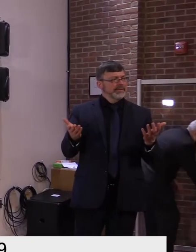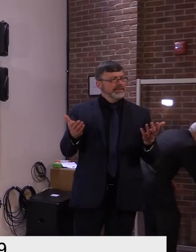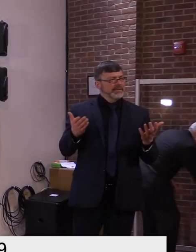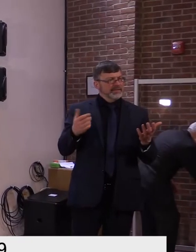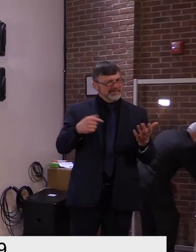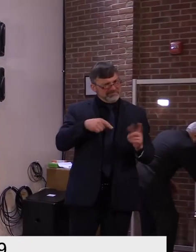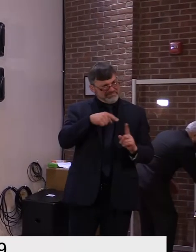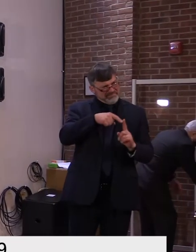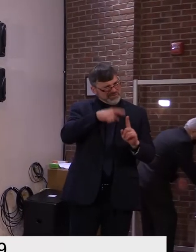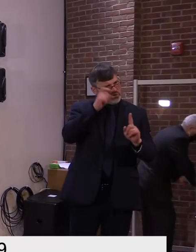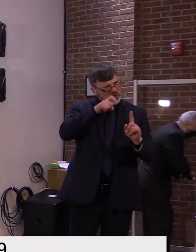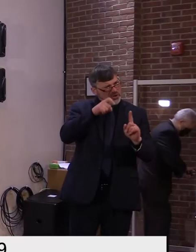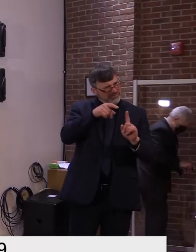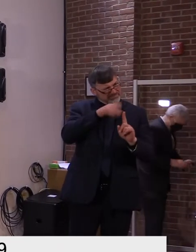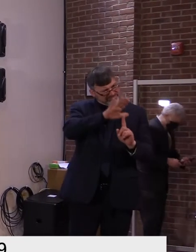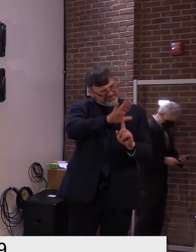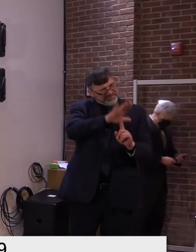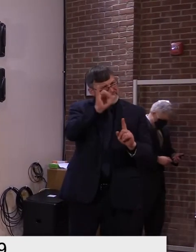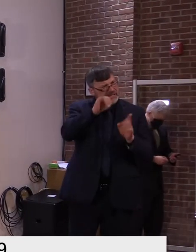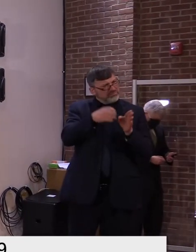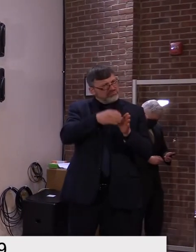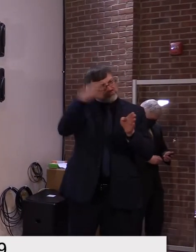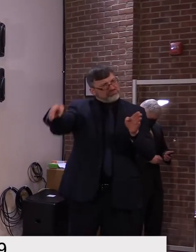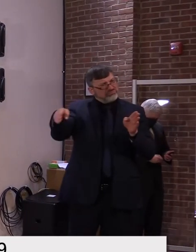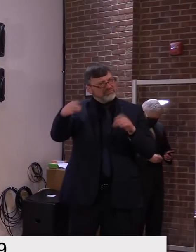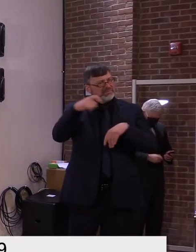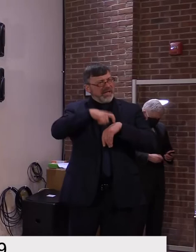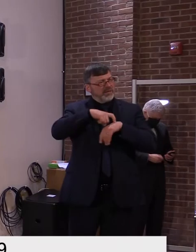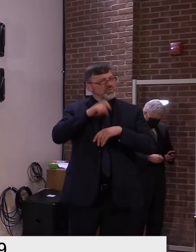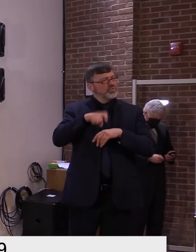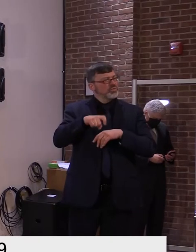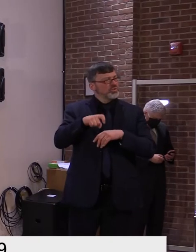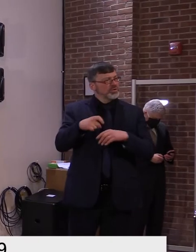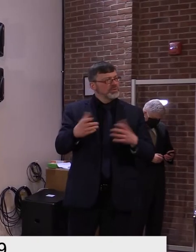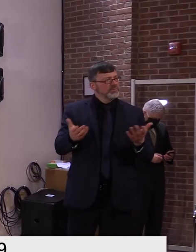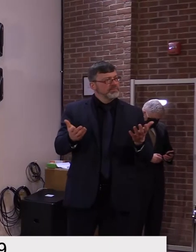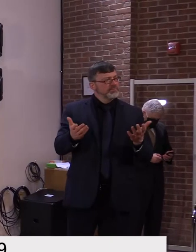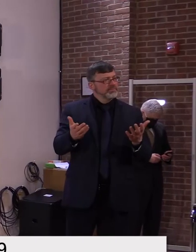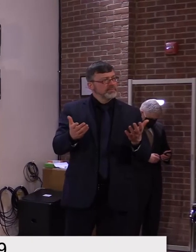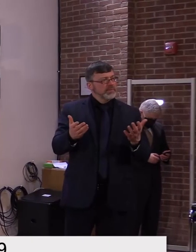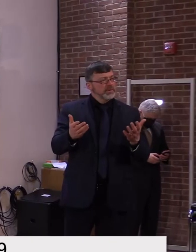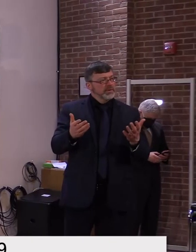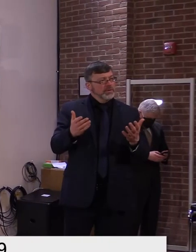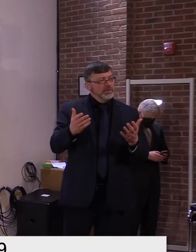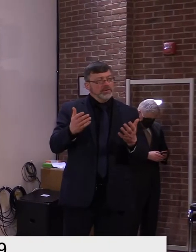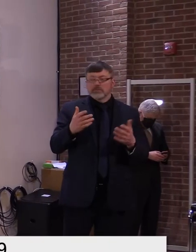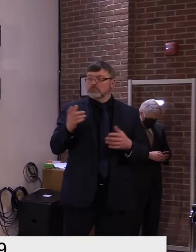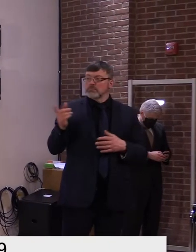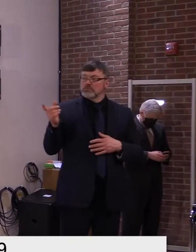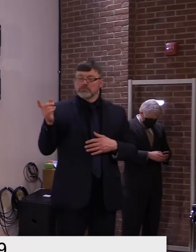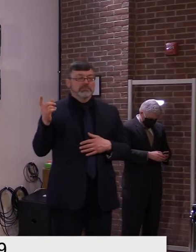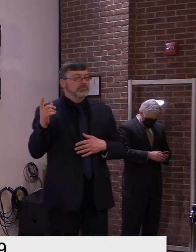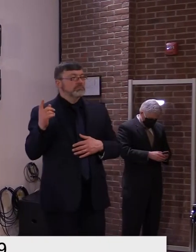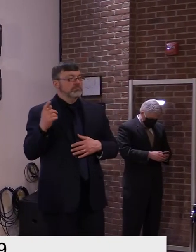Sure. Thank you, Governor, and thanks for the question. So there are a couple of different components there.